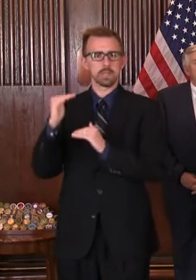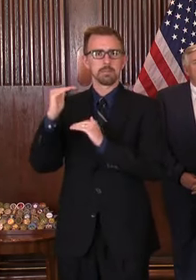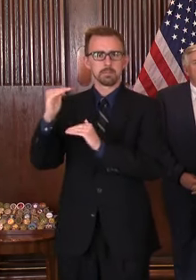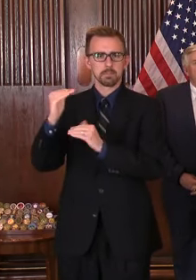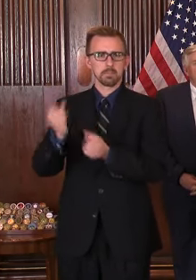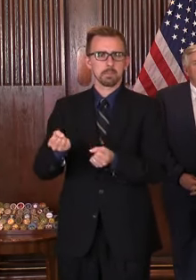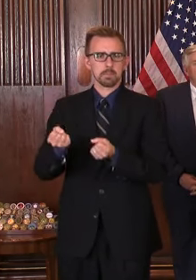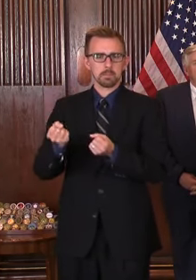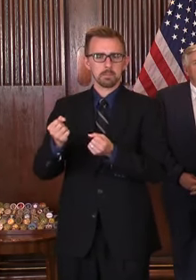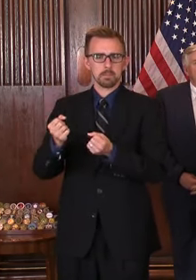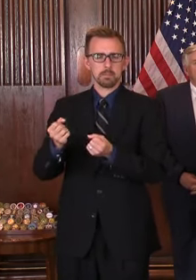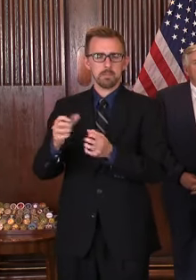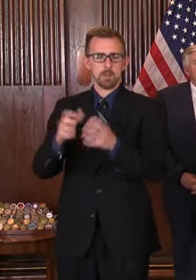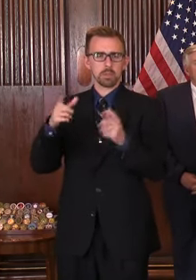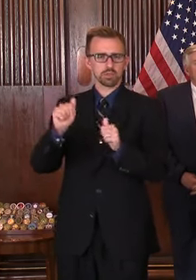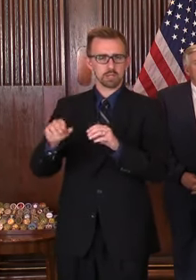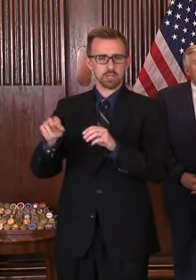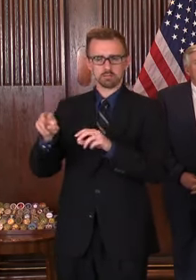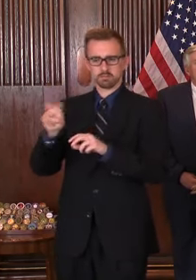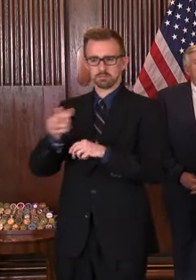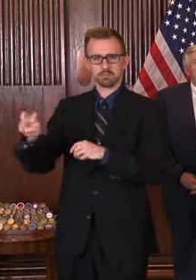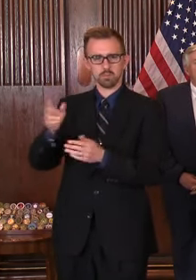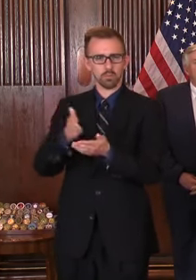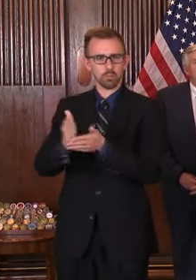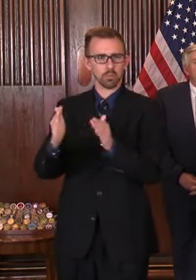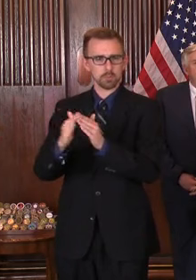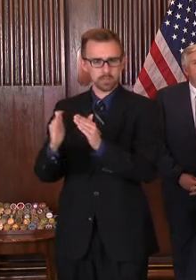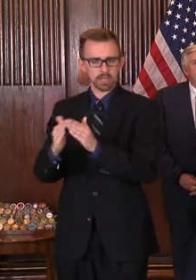on movement throughout the community. I think